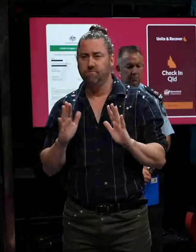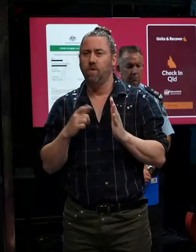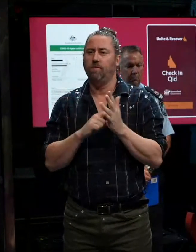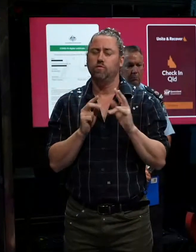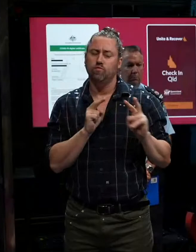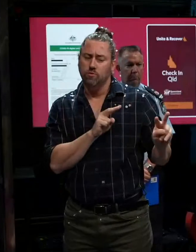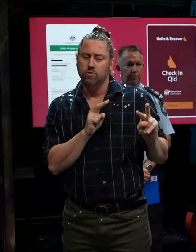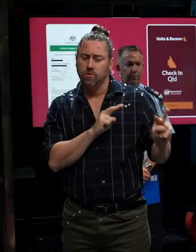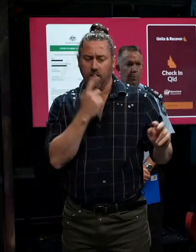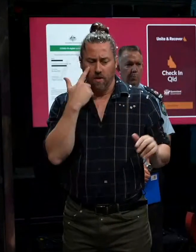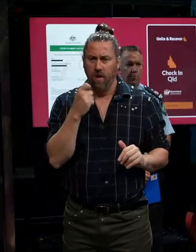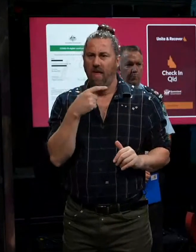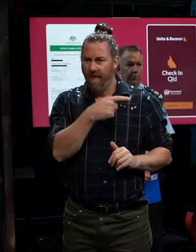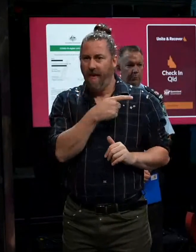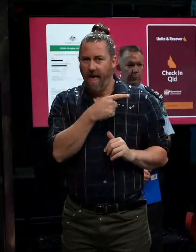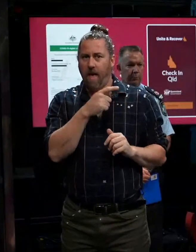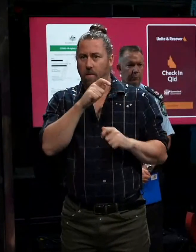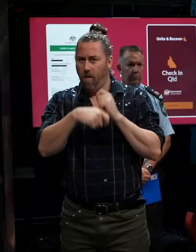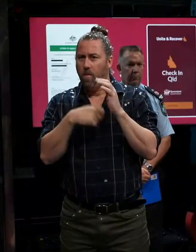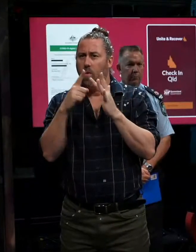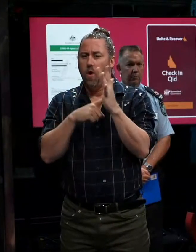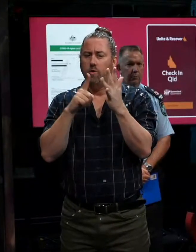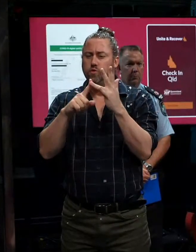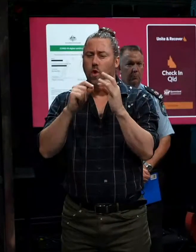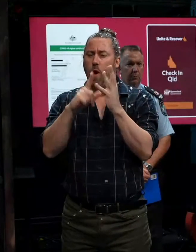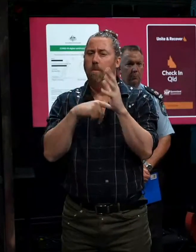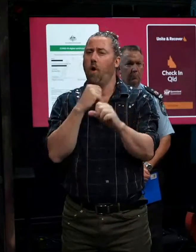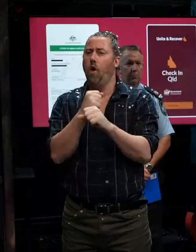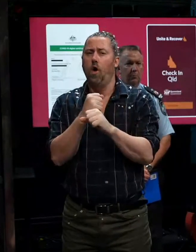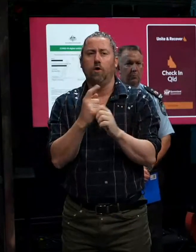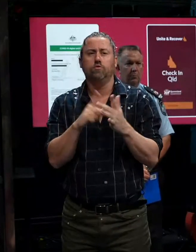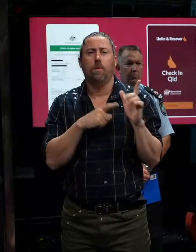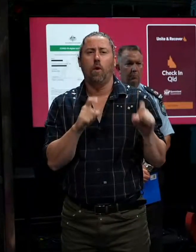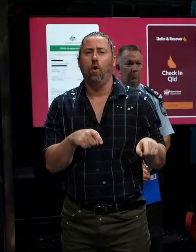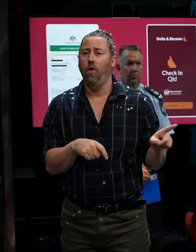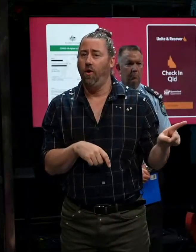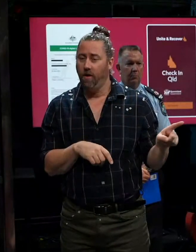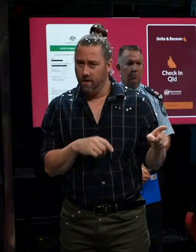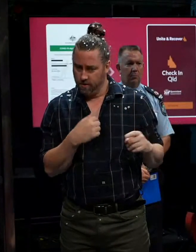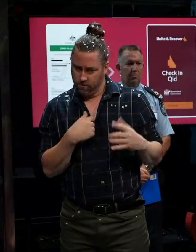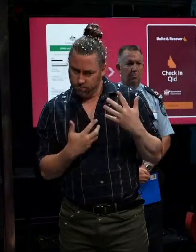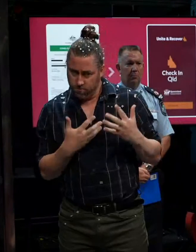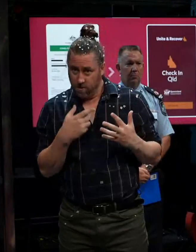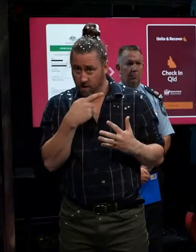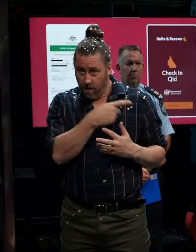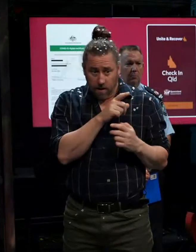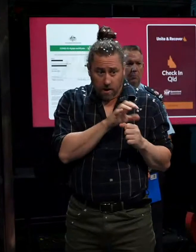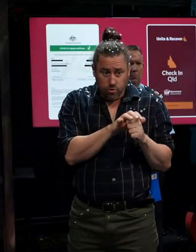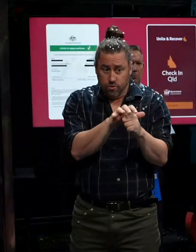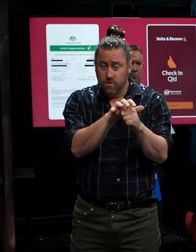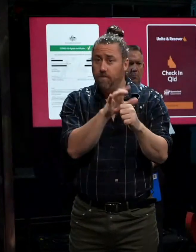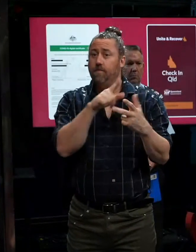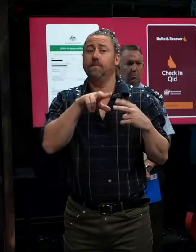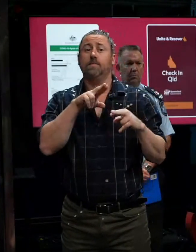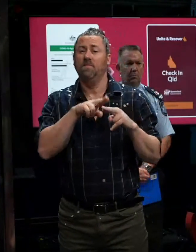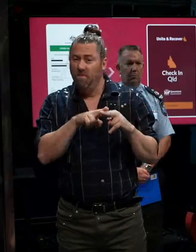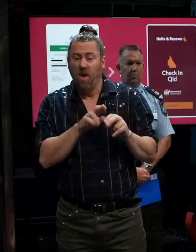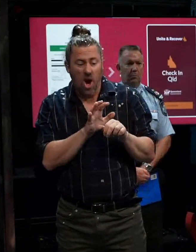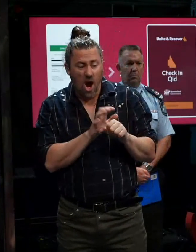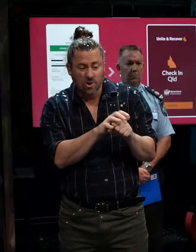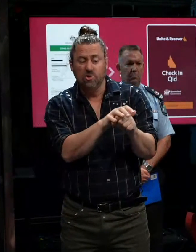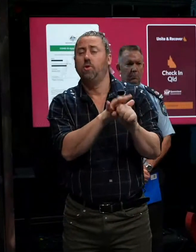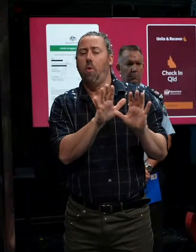it is becoming the dominant strain in Johannesburg, but we have no information yet about whether it's more severe in illness. If it's not more severe in